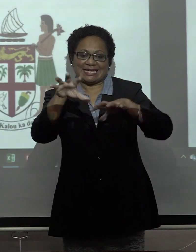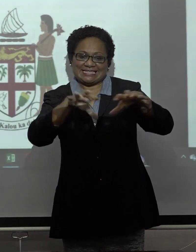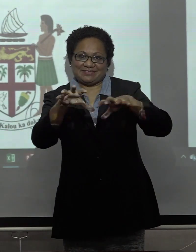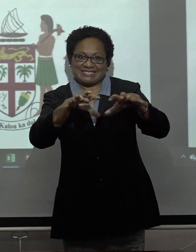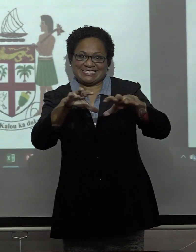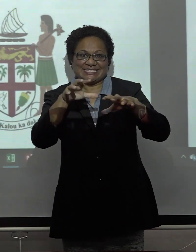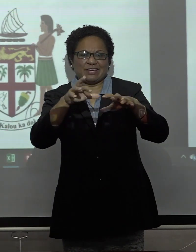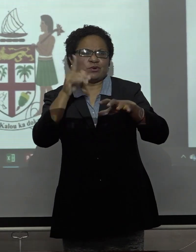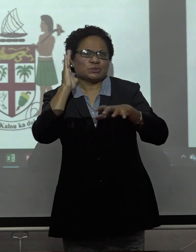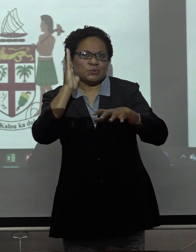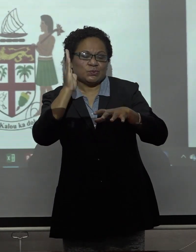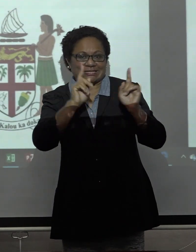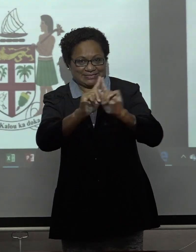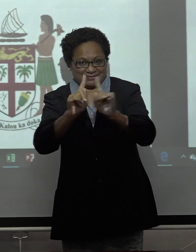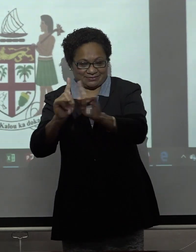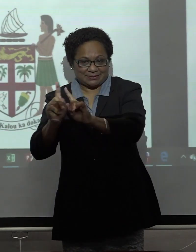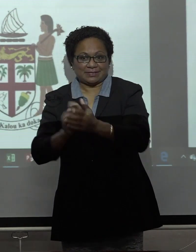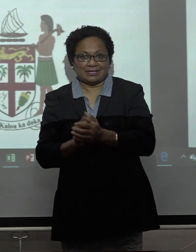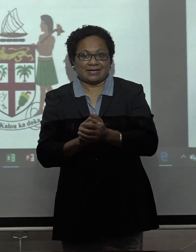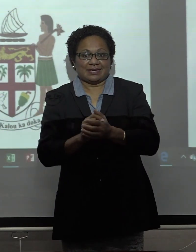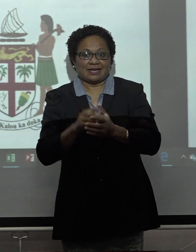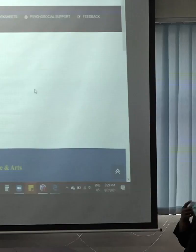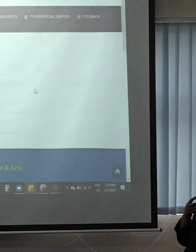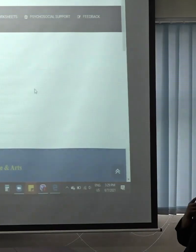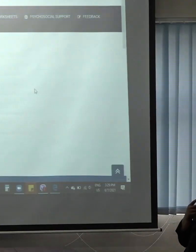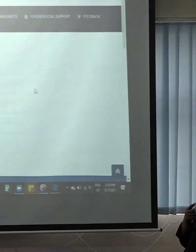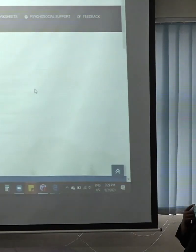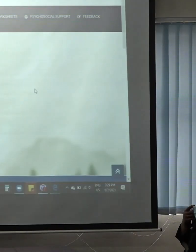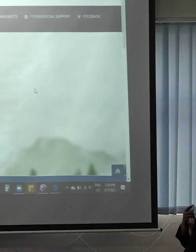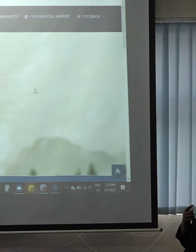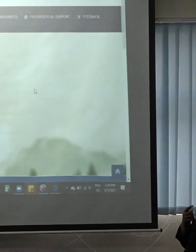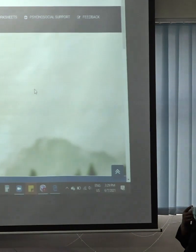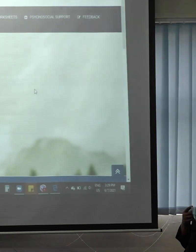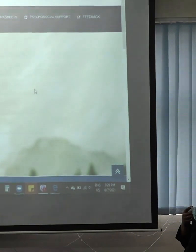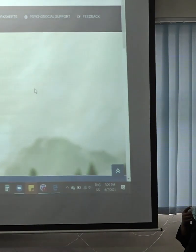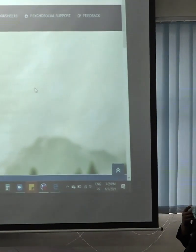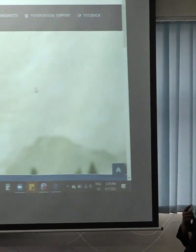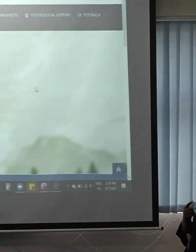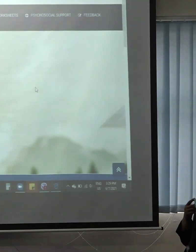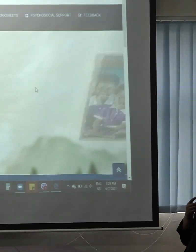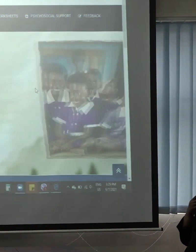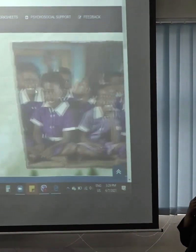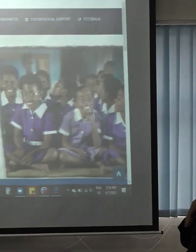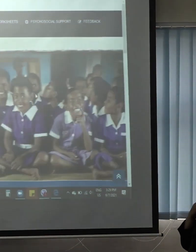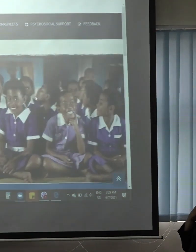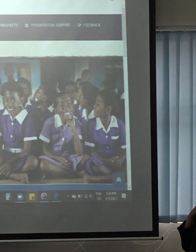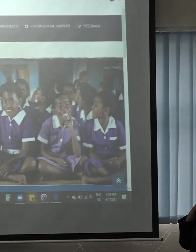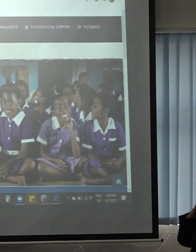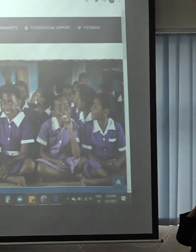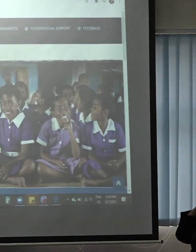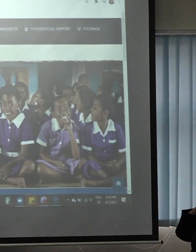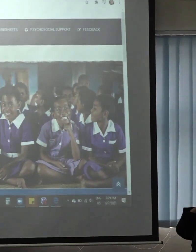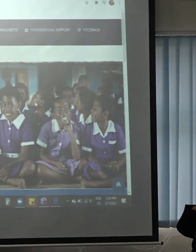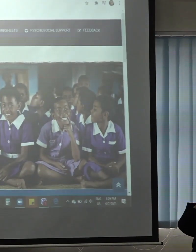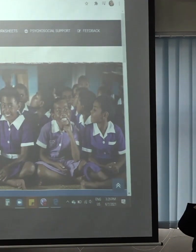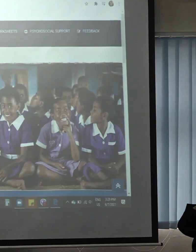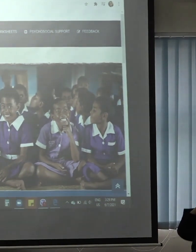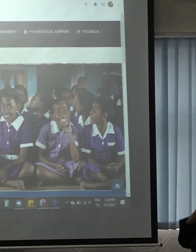its partners. The Learning Hub is hosted on Telecom's cloud platform and will allow